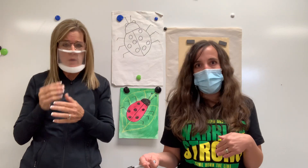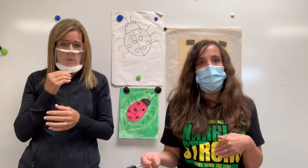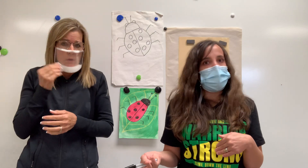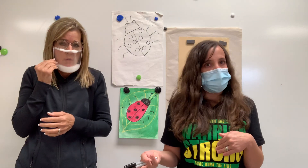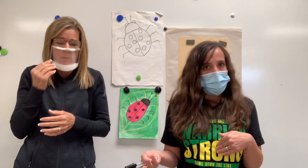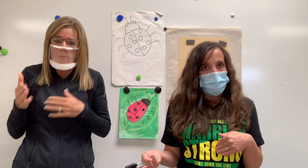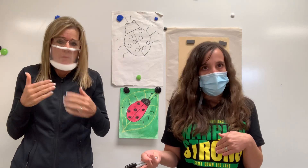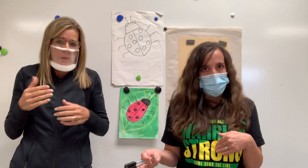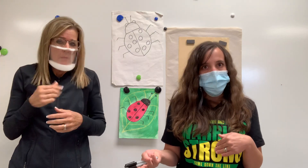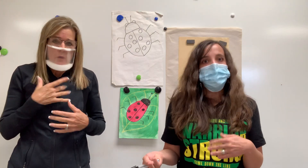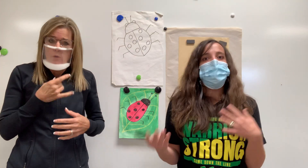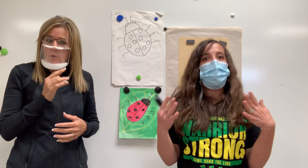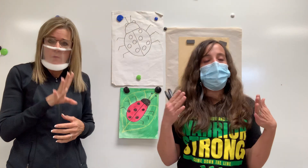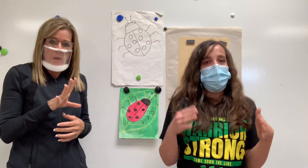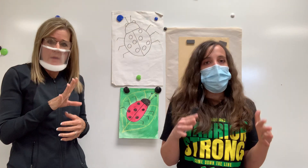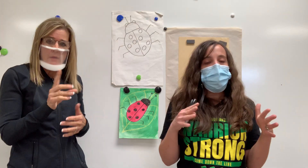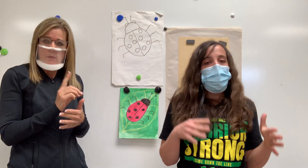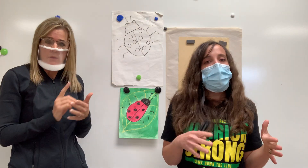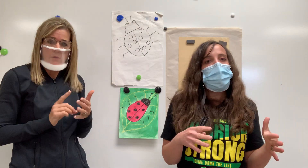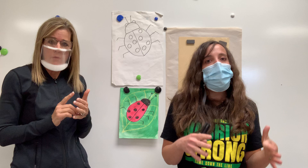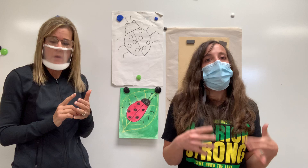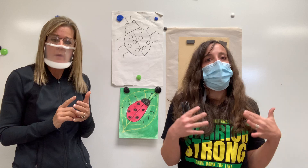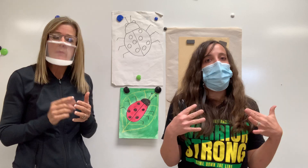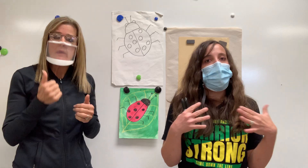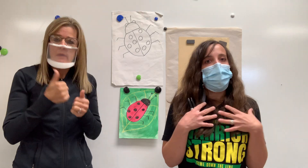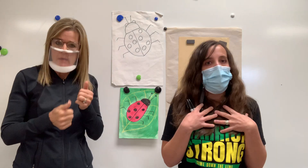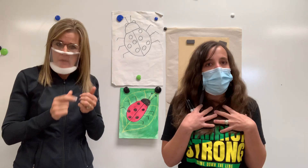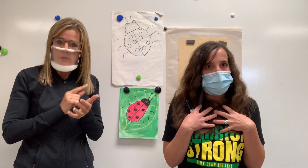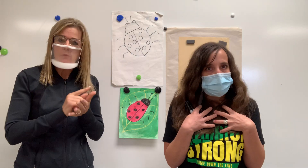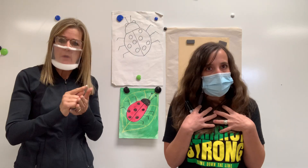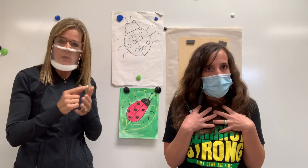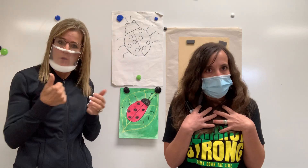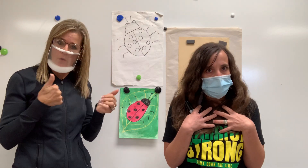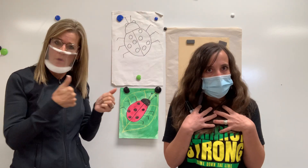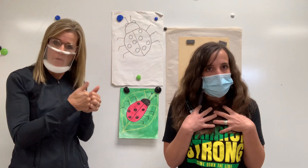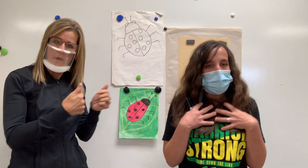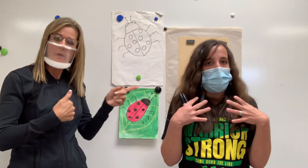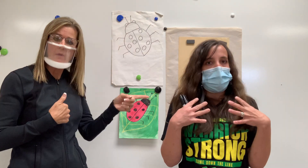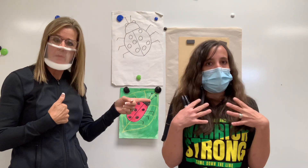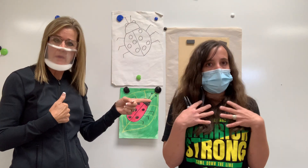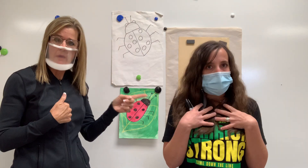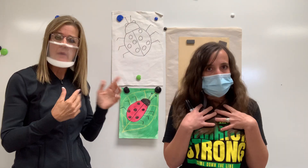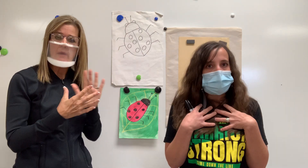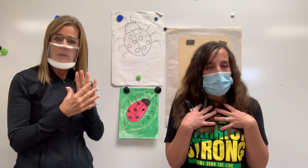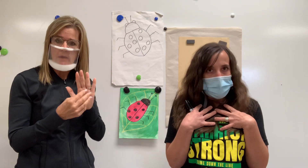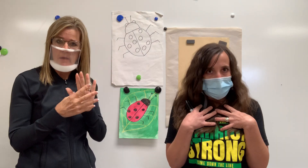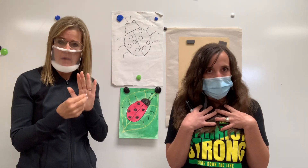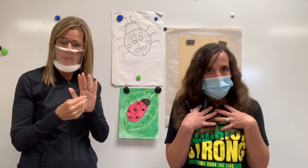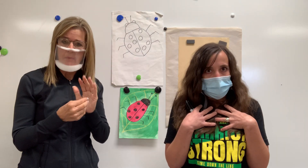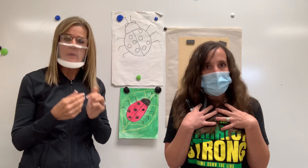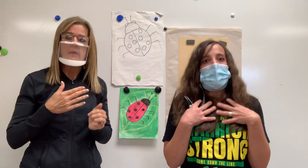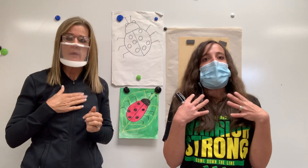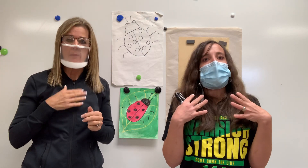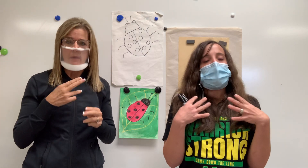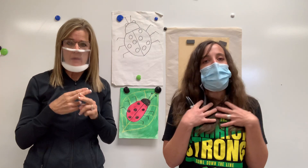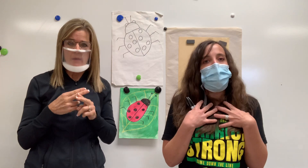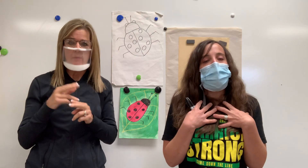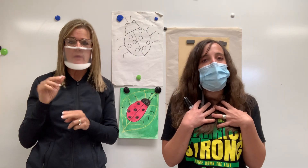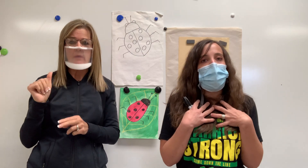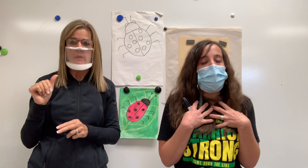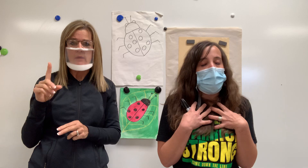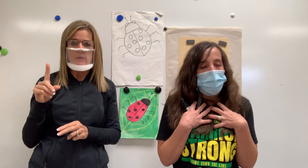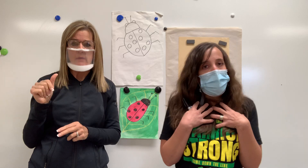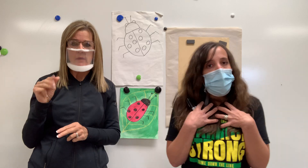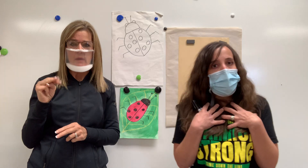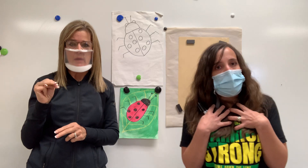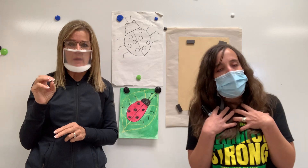drawing at home, and that's okay. But each week, you're going to follow Mrs. Adams. Again, my name is Mrs. Adams. And each week,